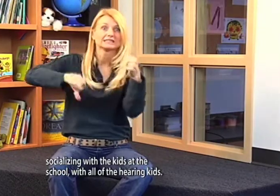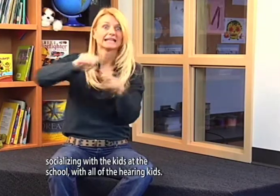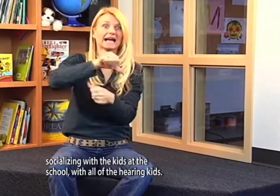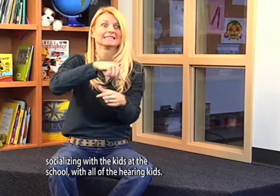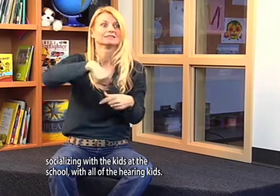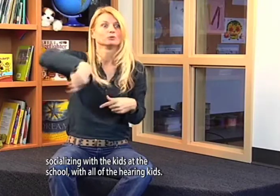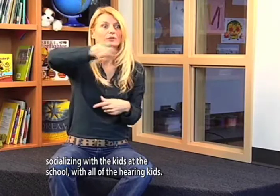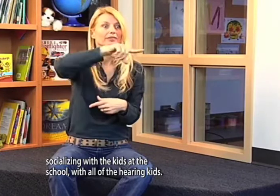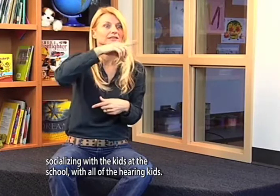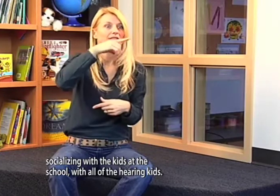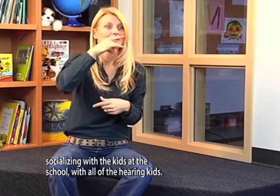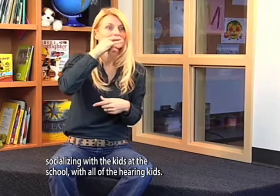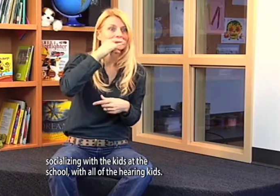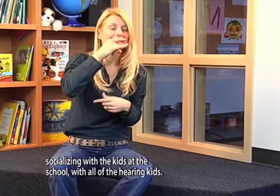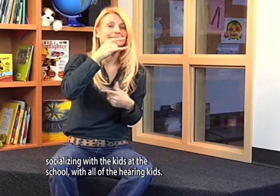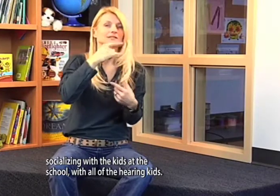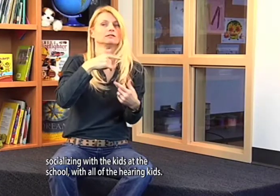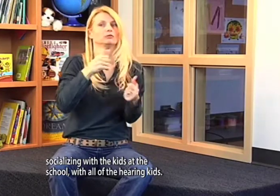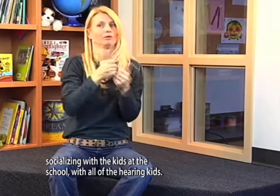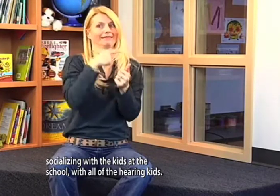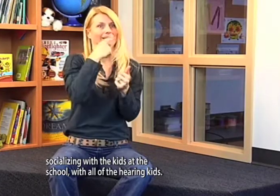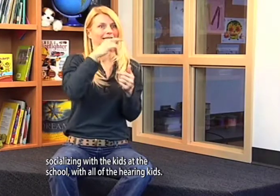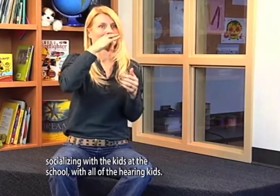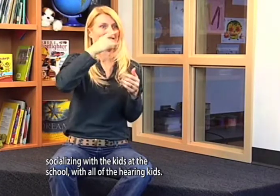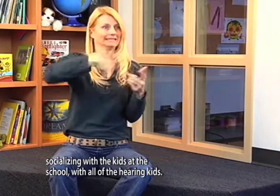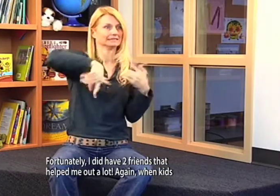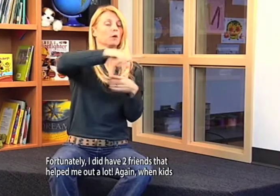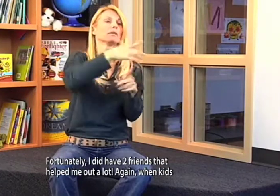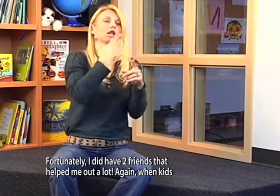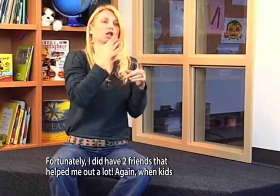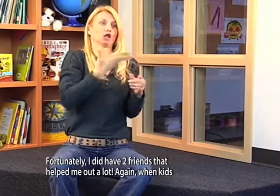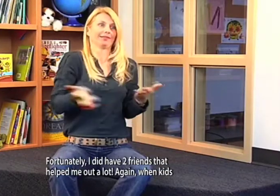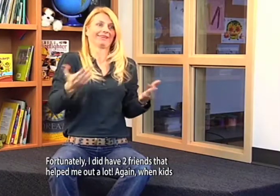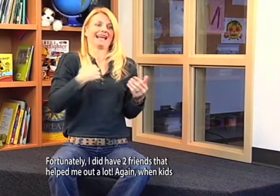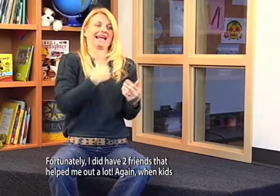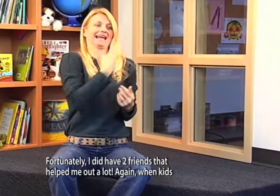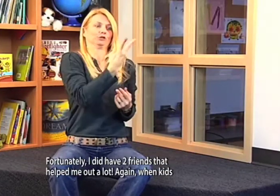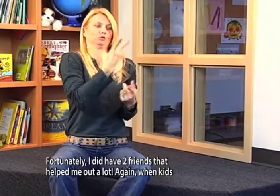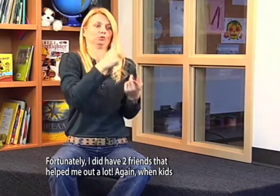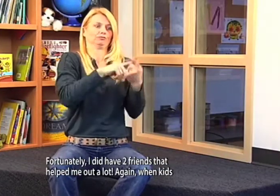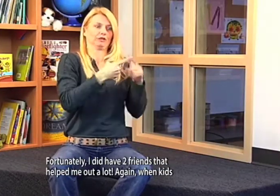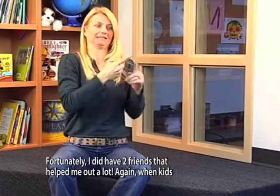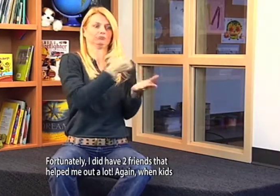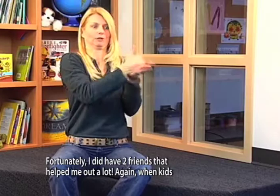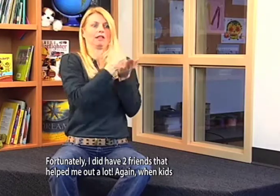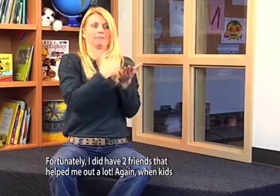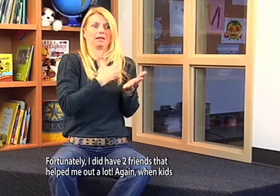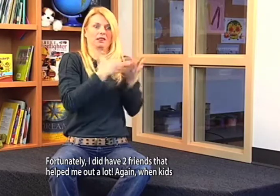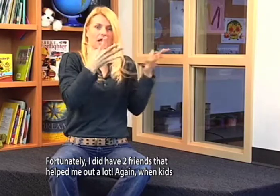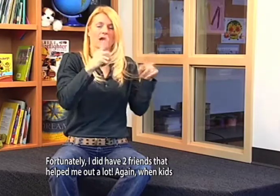the kids at the school, with all of the hearing kids. Fortunately, I did have 2 friends that helped me out a lot.